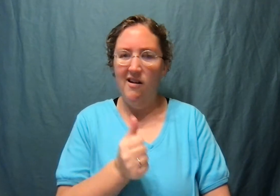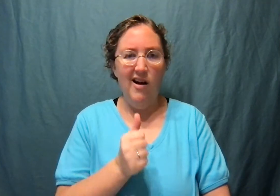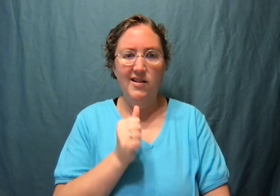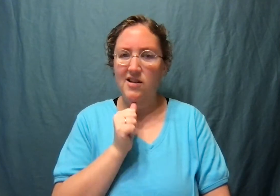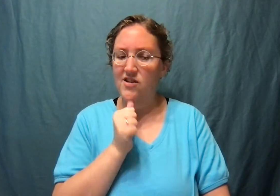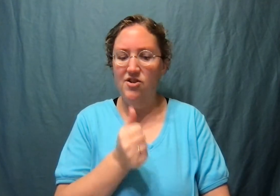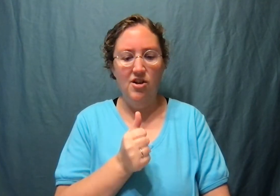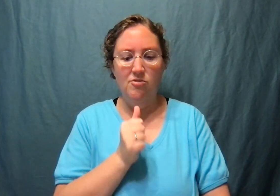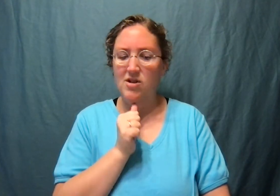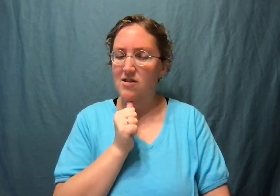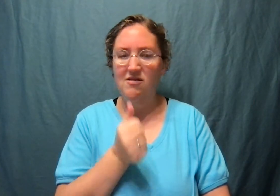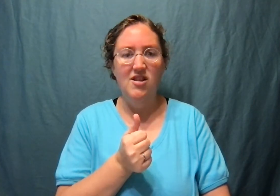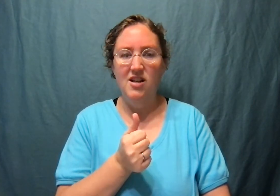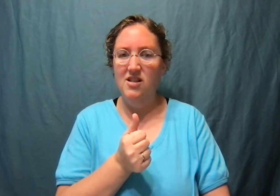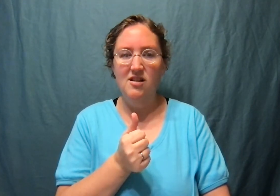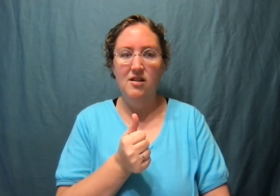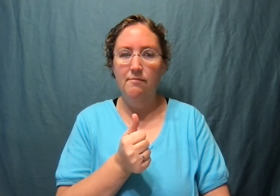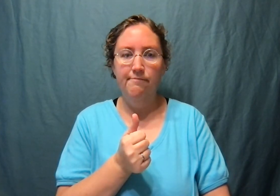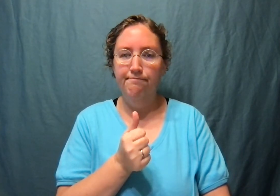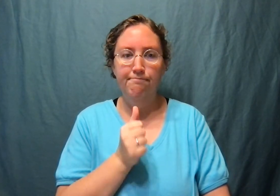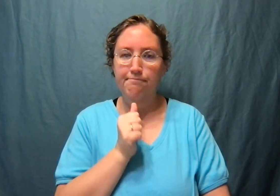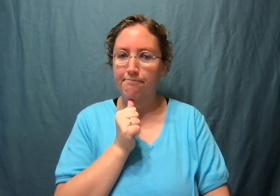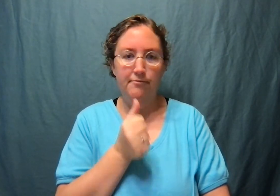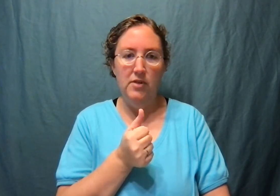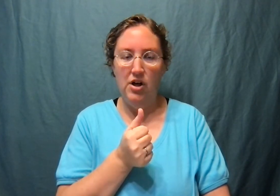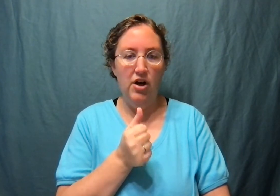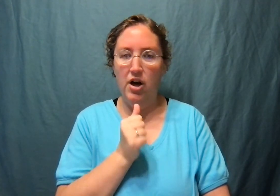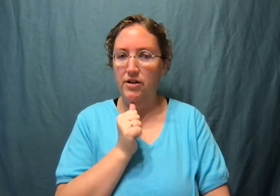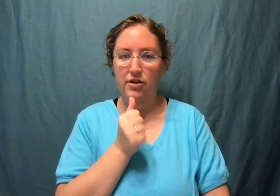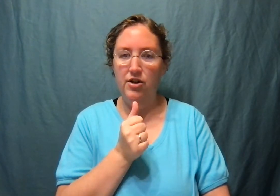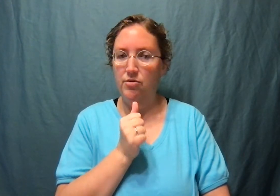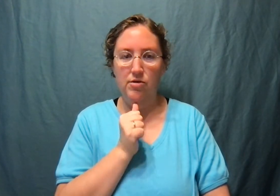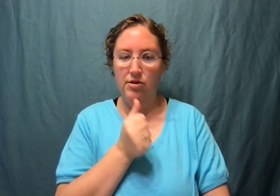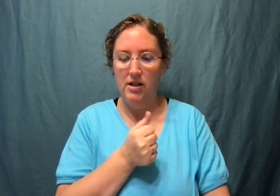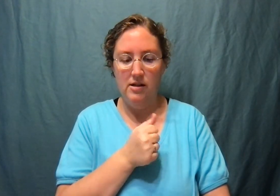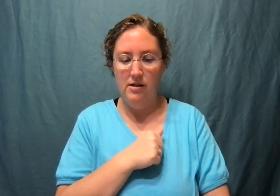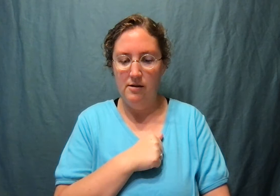Not, don't, doesn't. Not, don't, or doesn't.